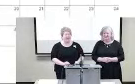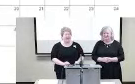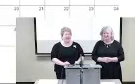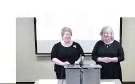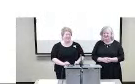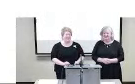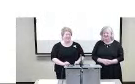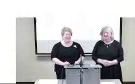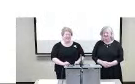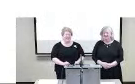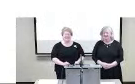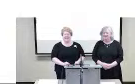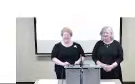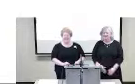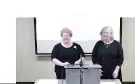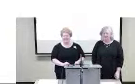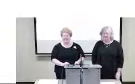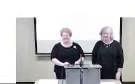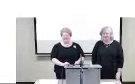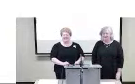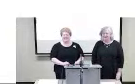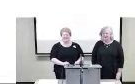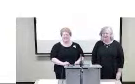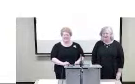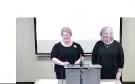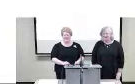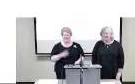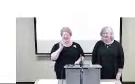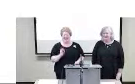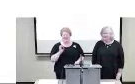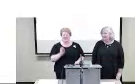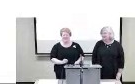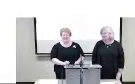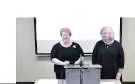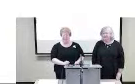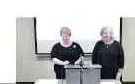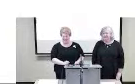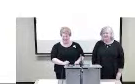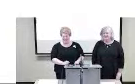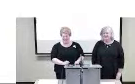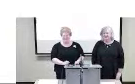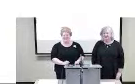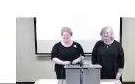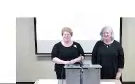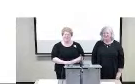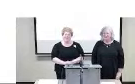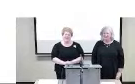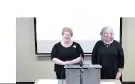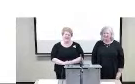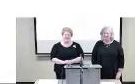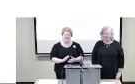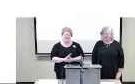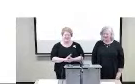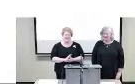yearly calendar the second idea is to do list i really like to do list so we're going to